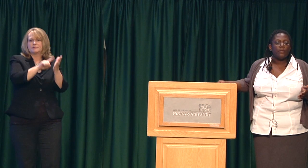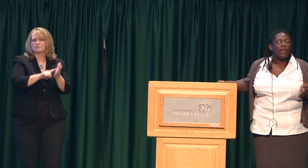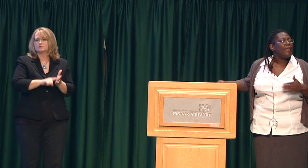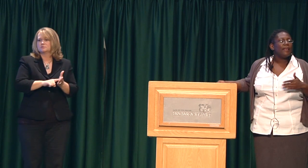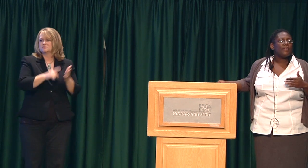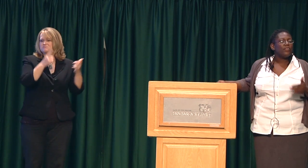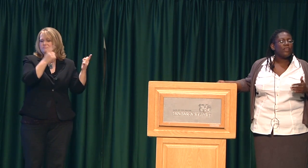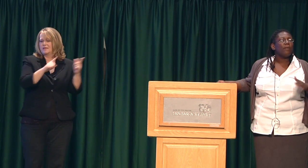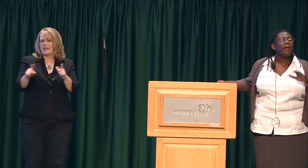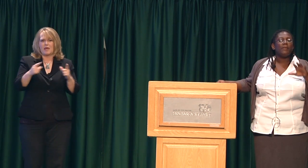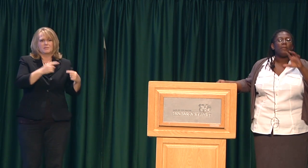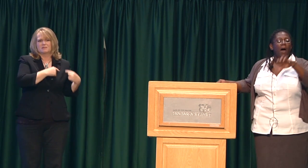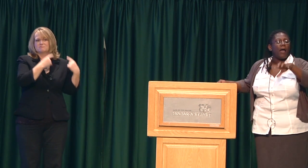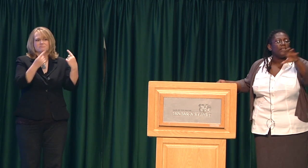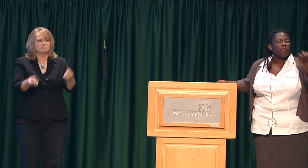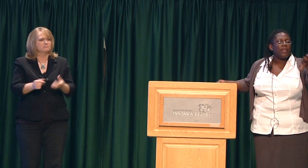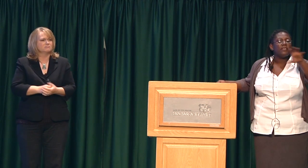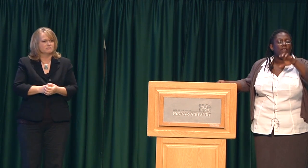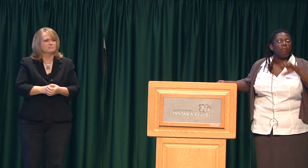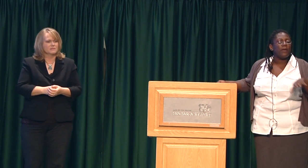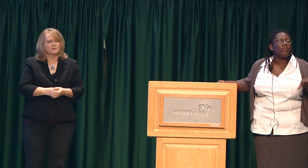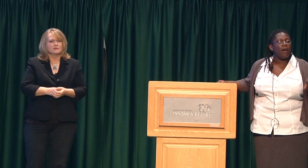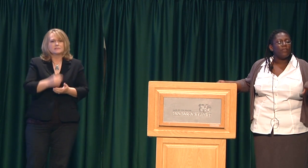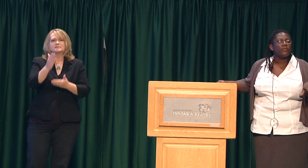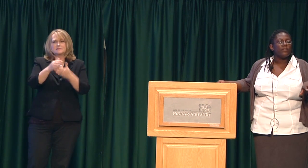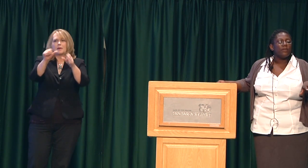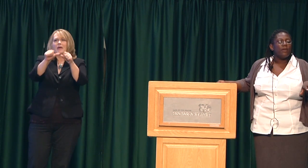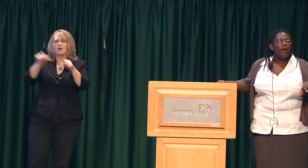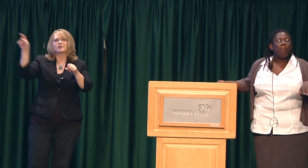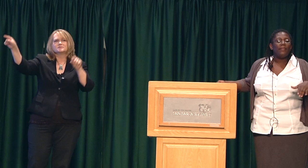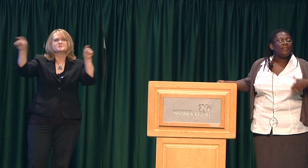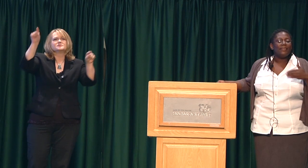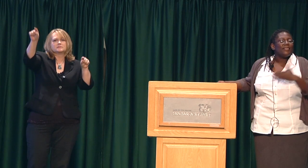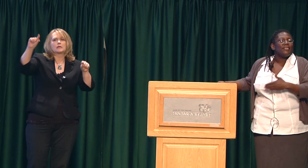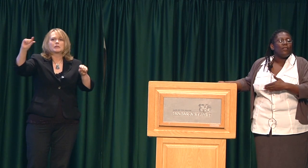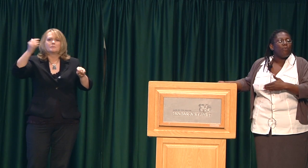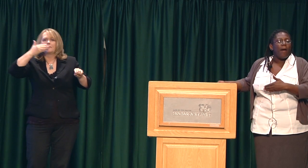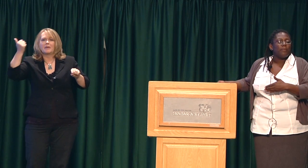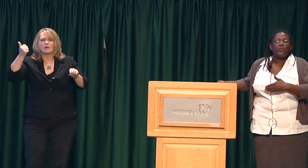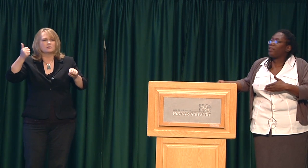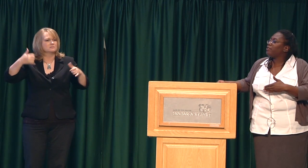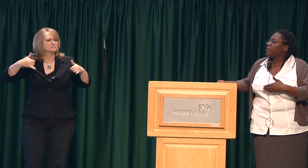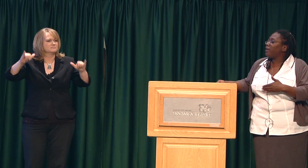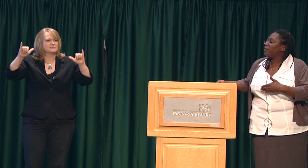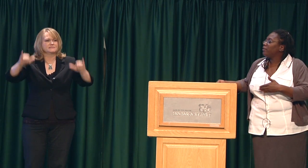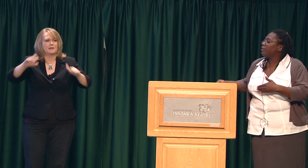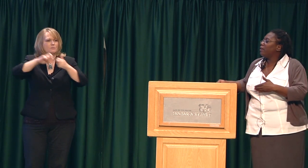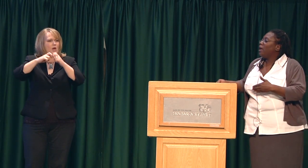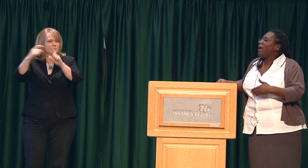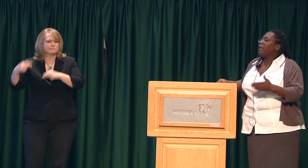years. It has not changed. There may be some pockets of places that are better than others, but this is still a problem 20 years